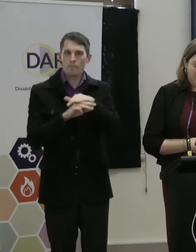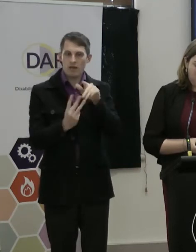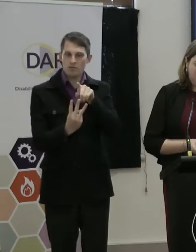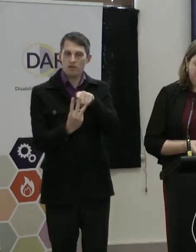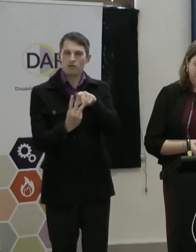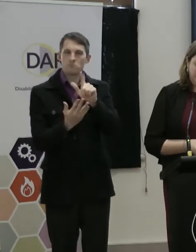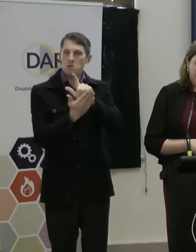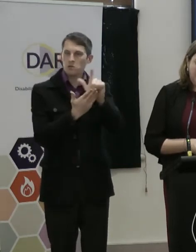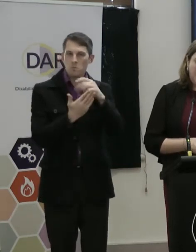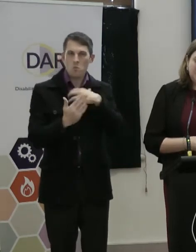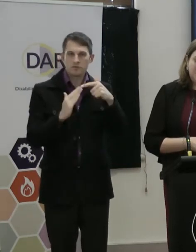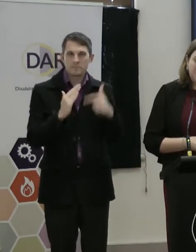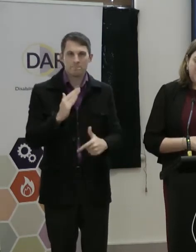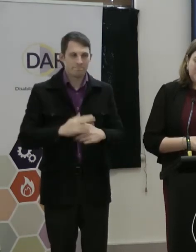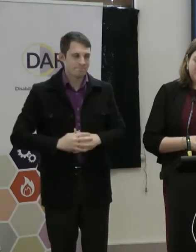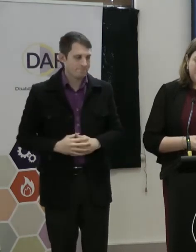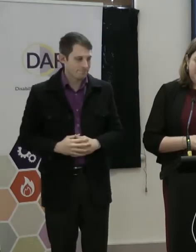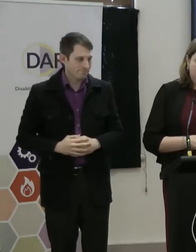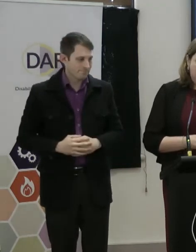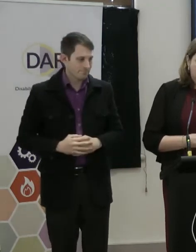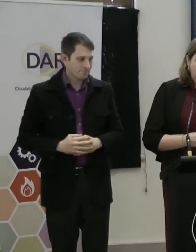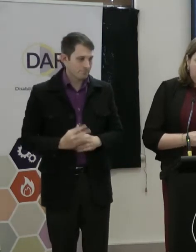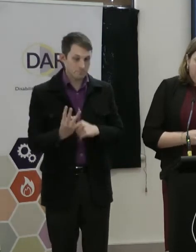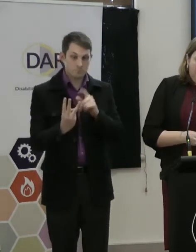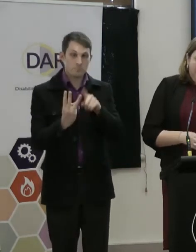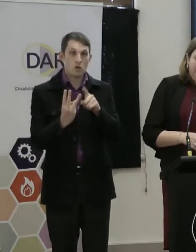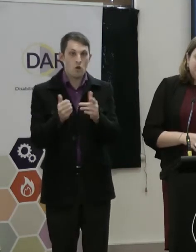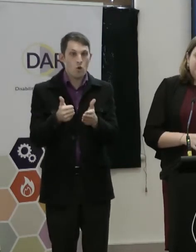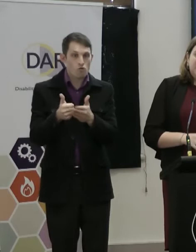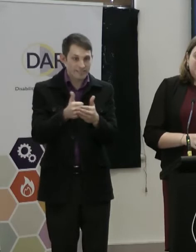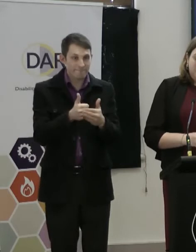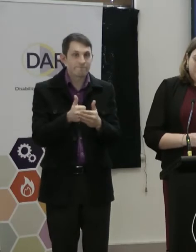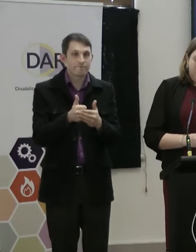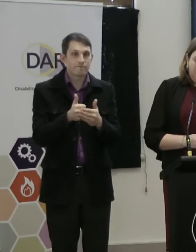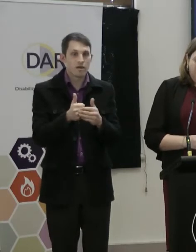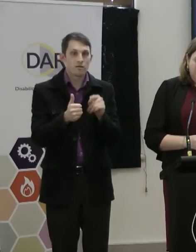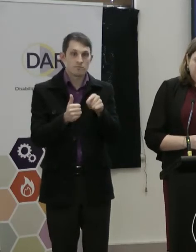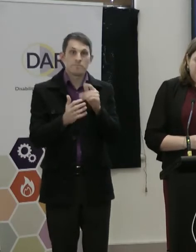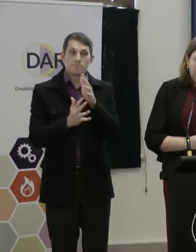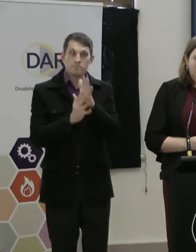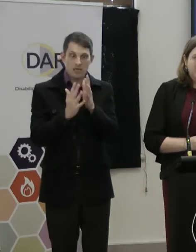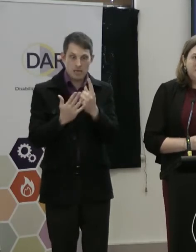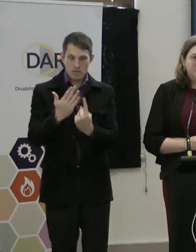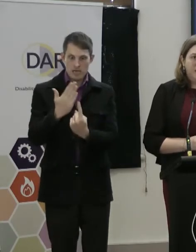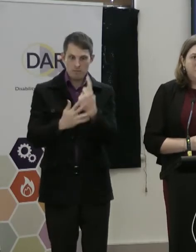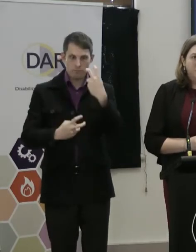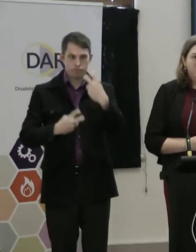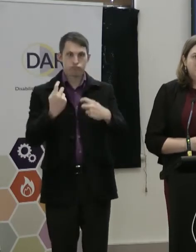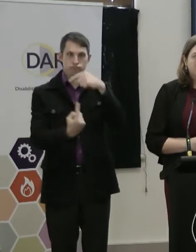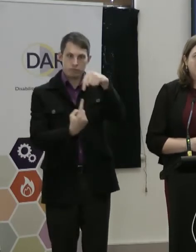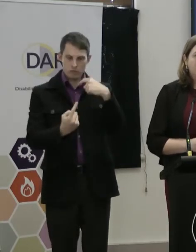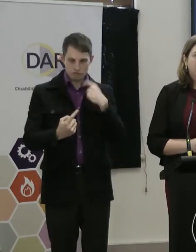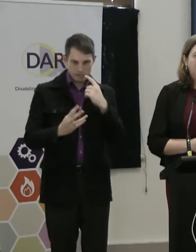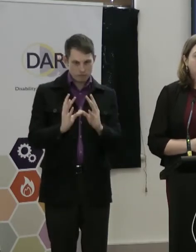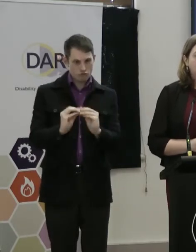detail later on. So the corrective domain is intended to resolve problems, identify